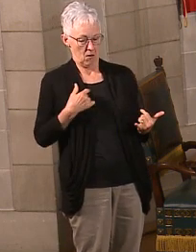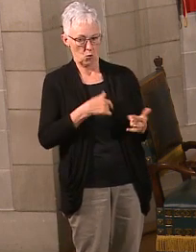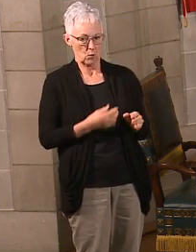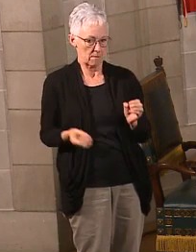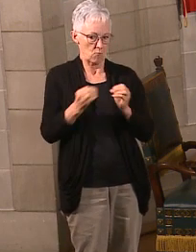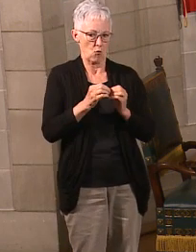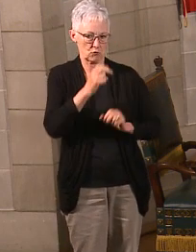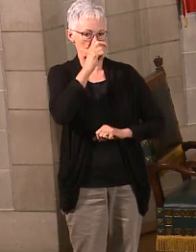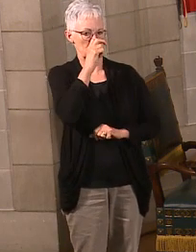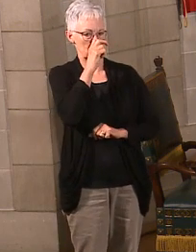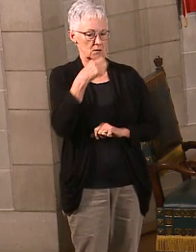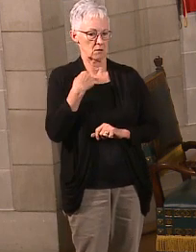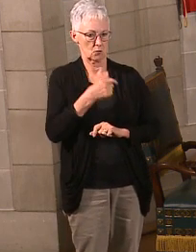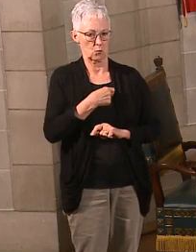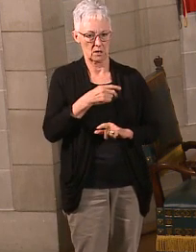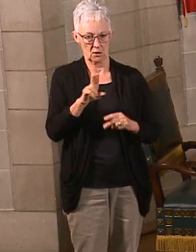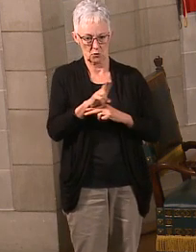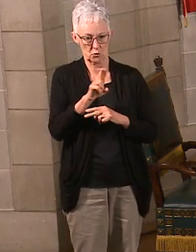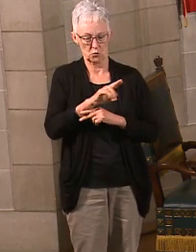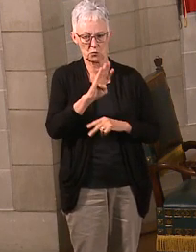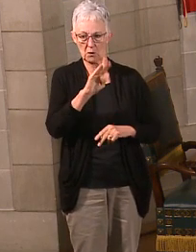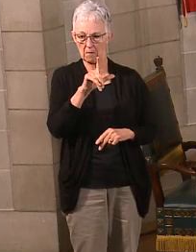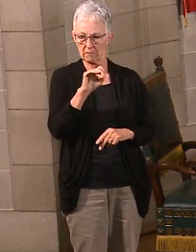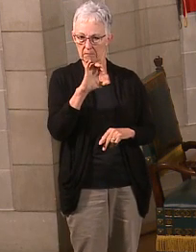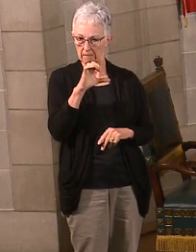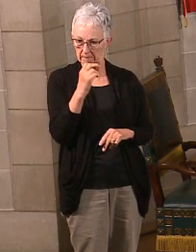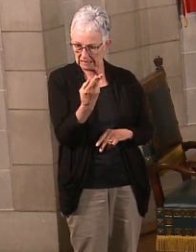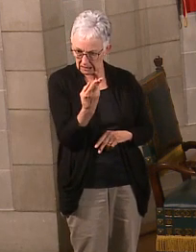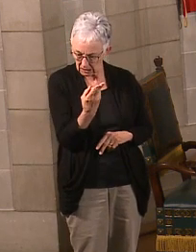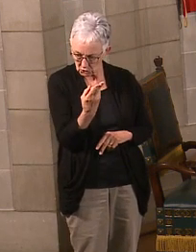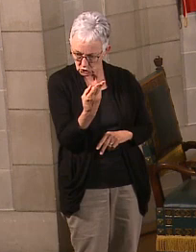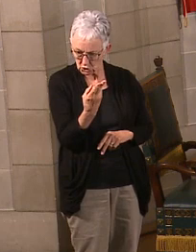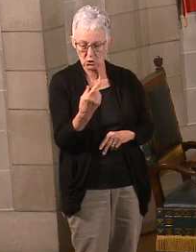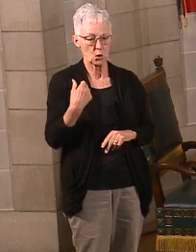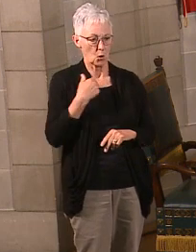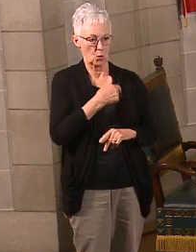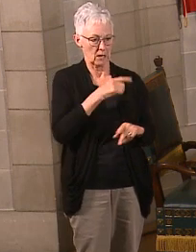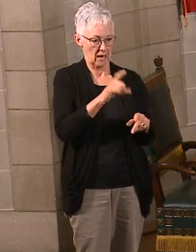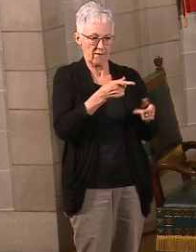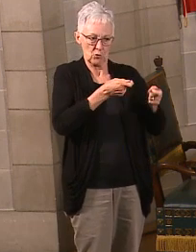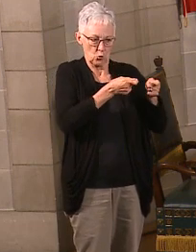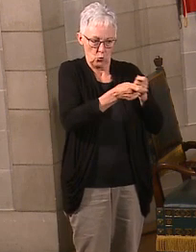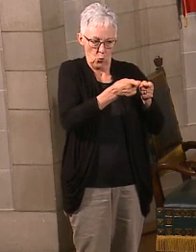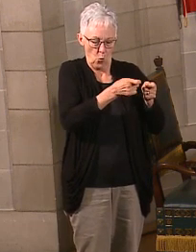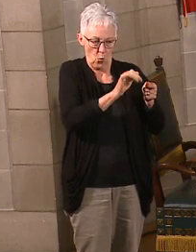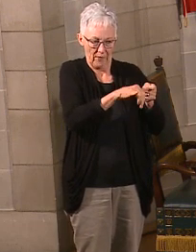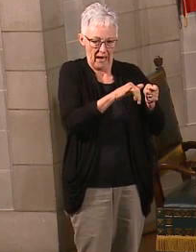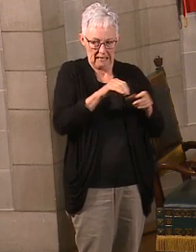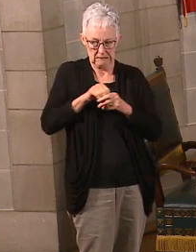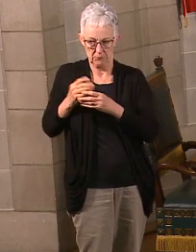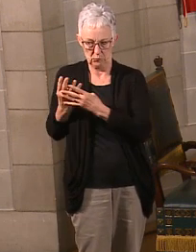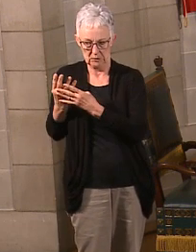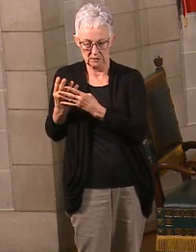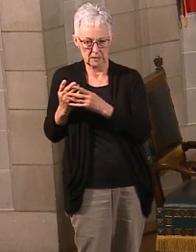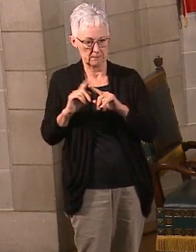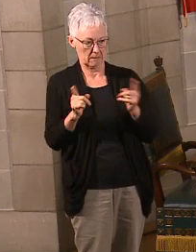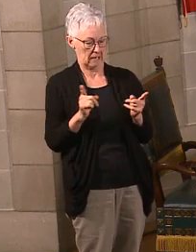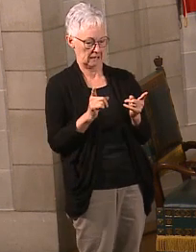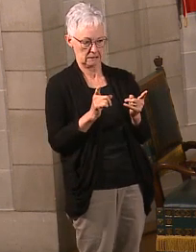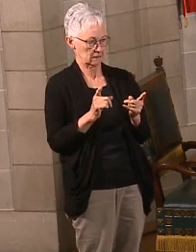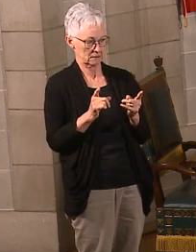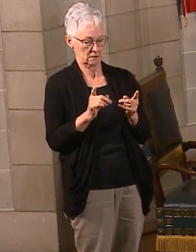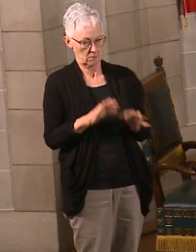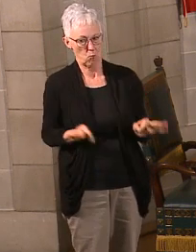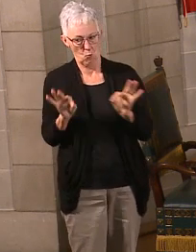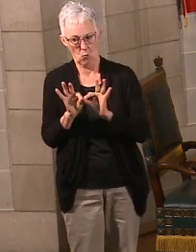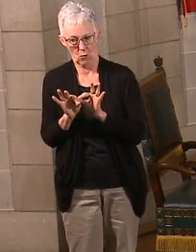bleach solution. Bleach is something you have to control in a prison because it can be dangerous, but the need for good sanitation outweighed